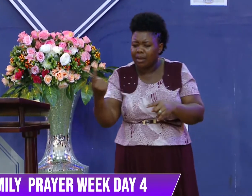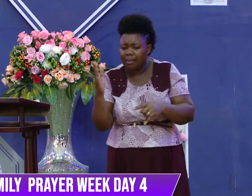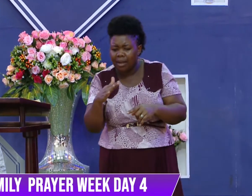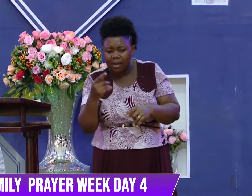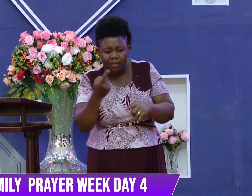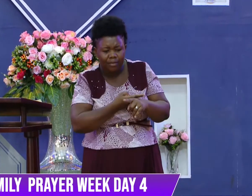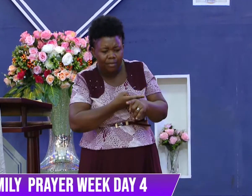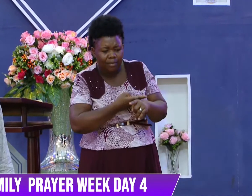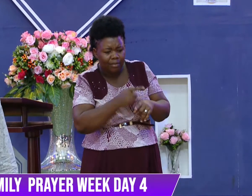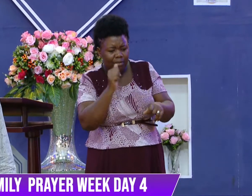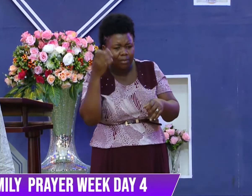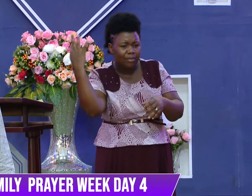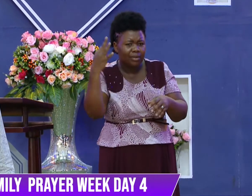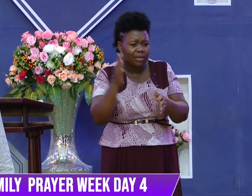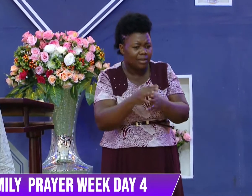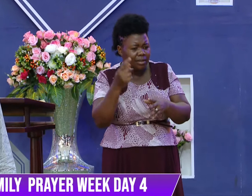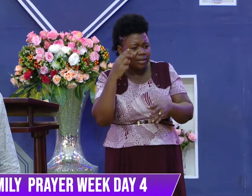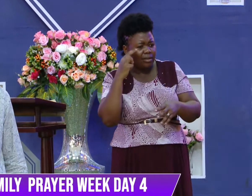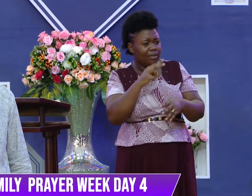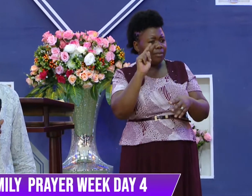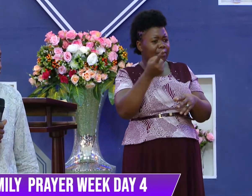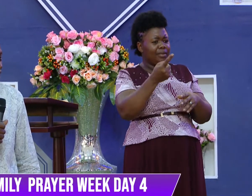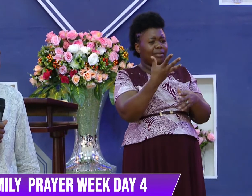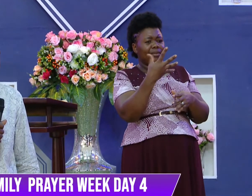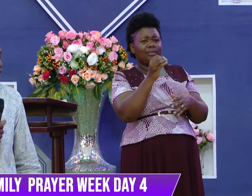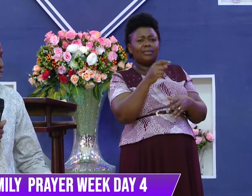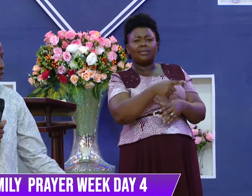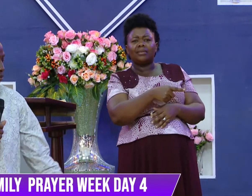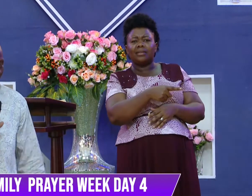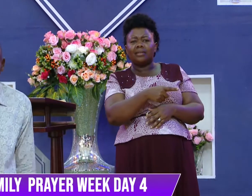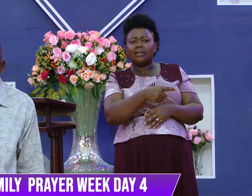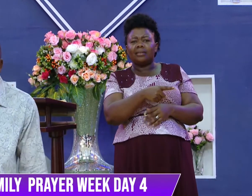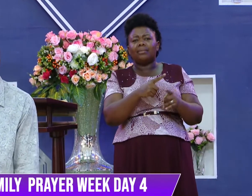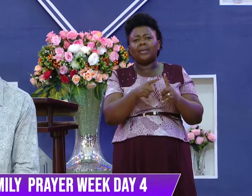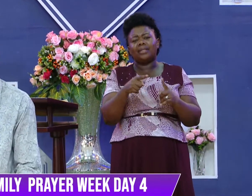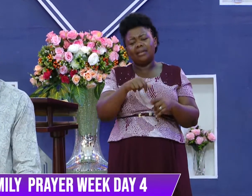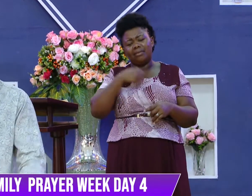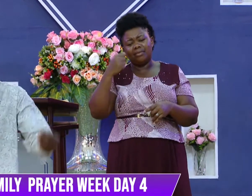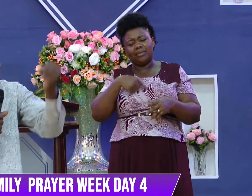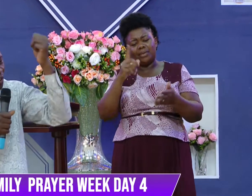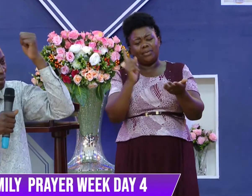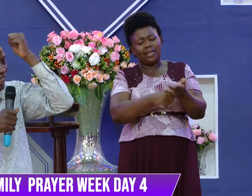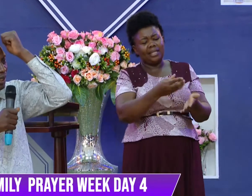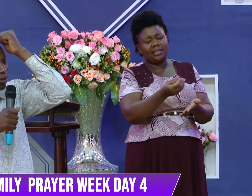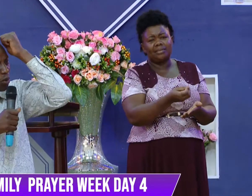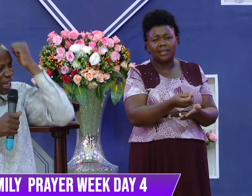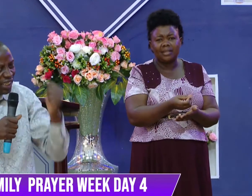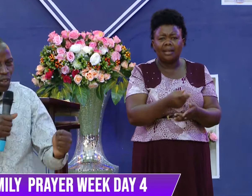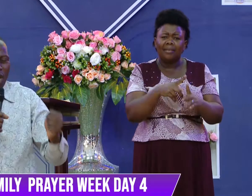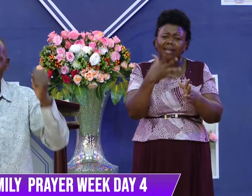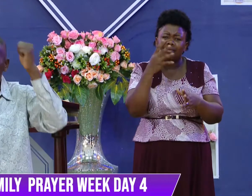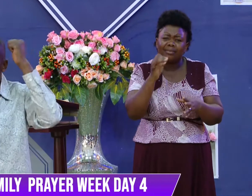after ministry, the eyes could land on the 500 shillings. And I said, they refused to take